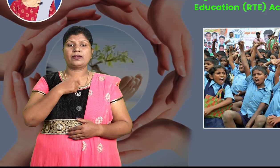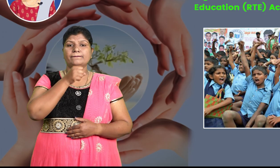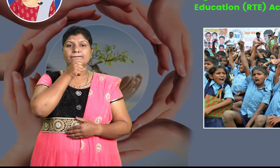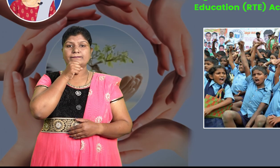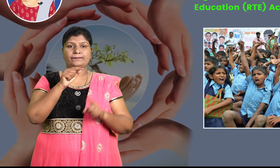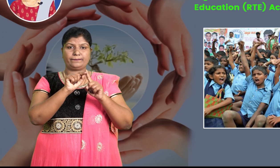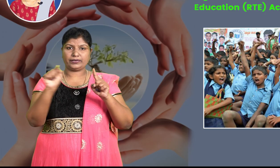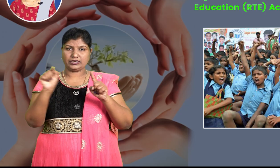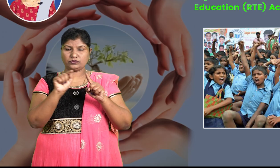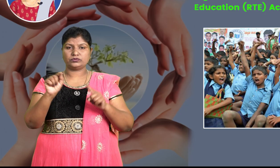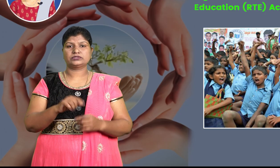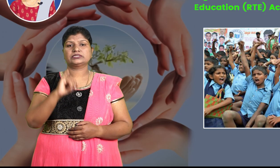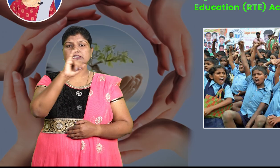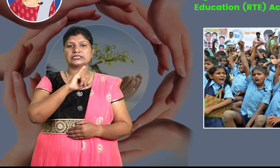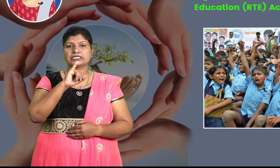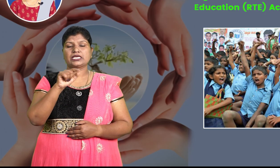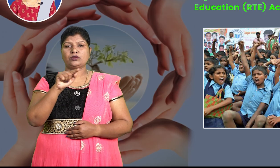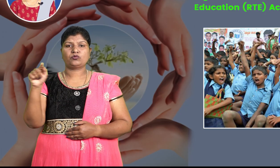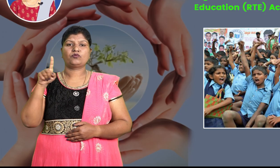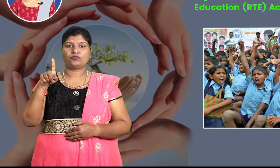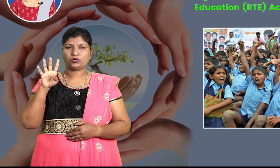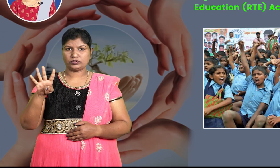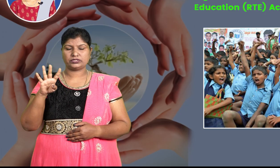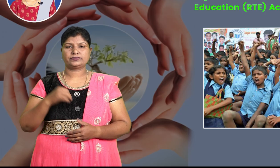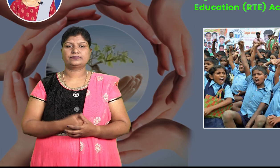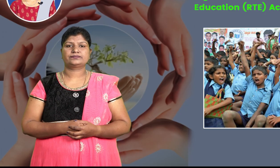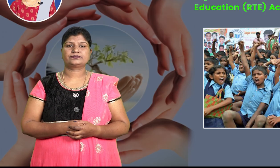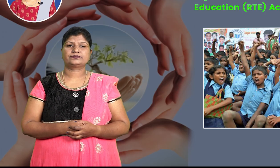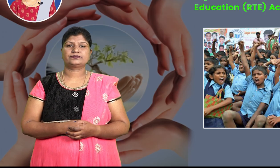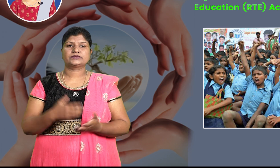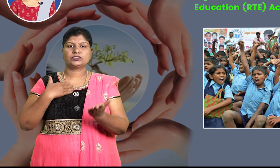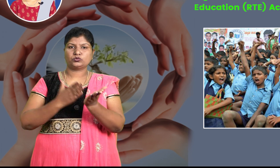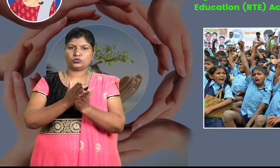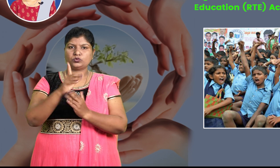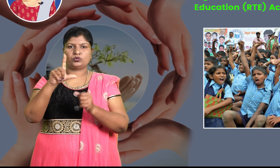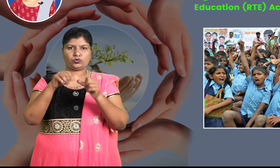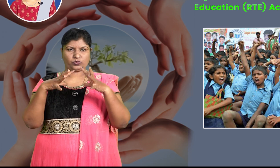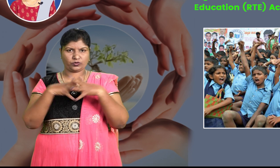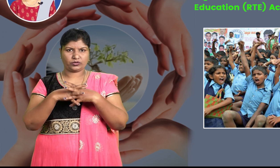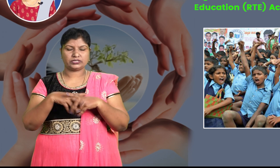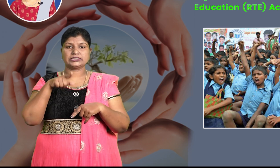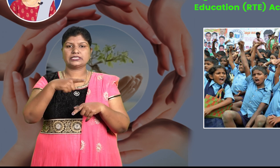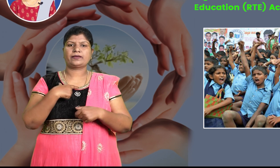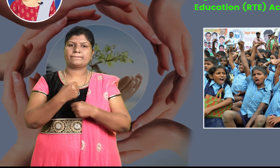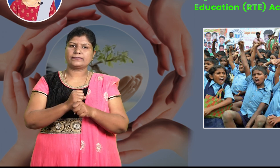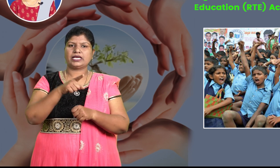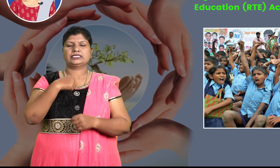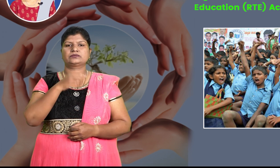of 6 to 14 through a law that it may